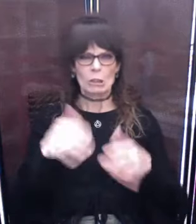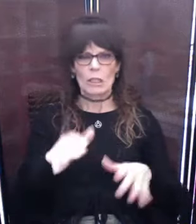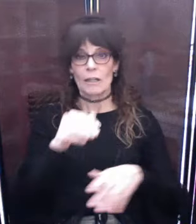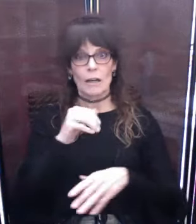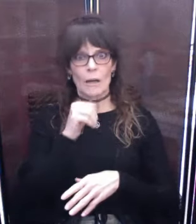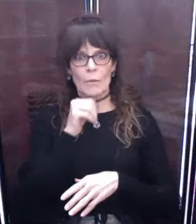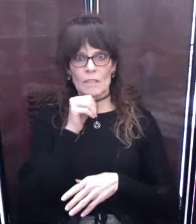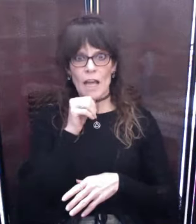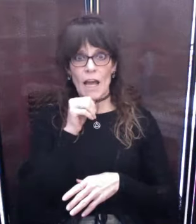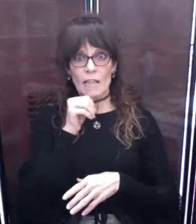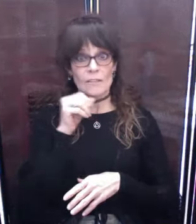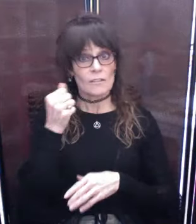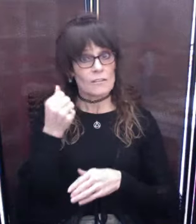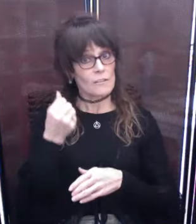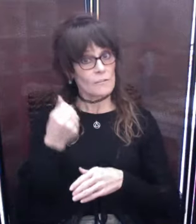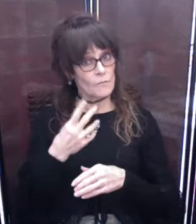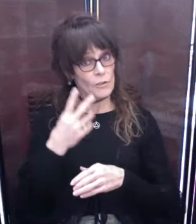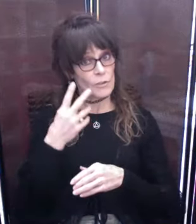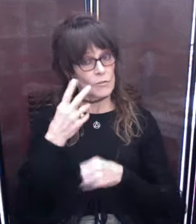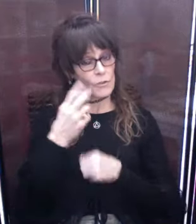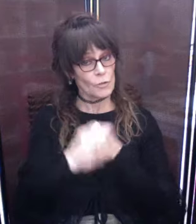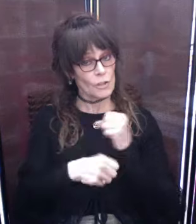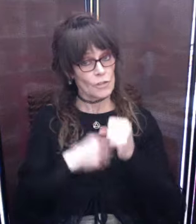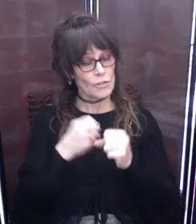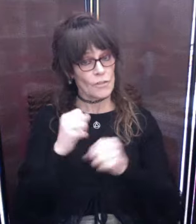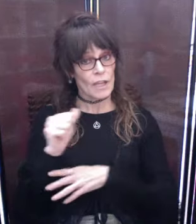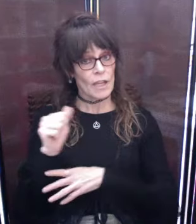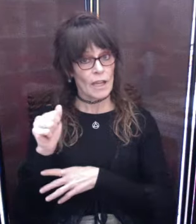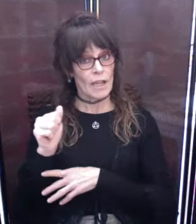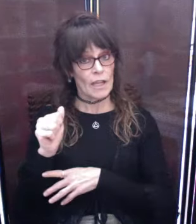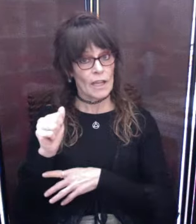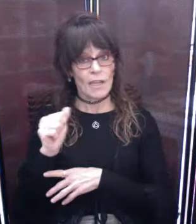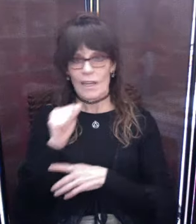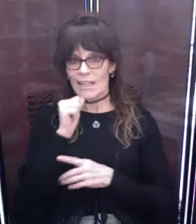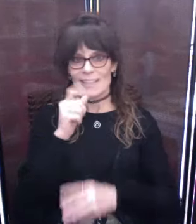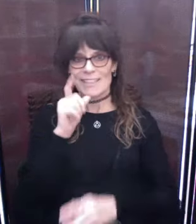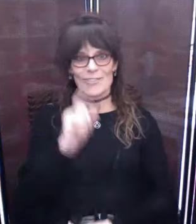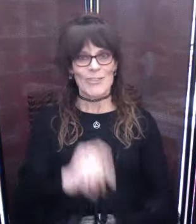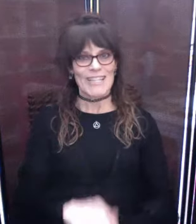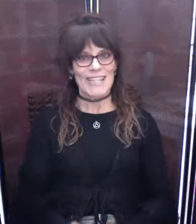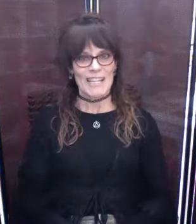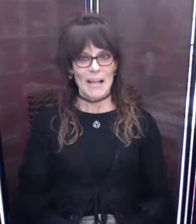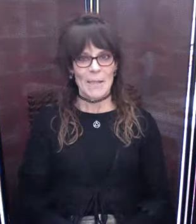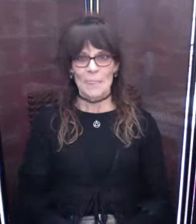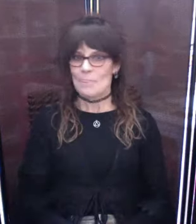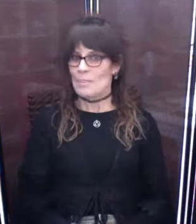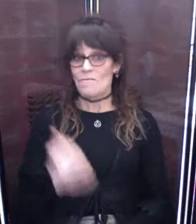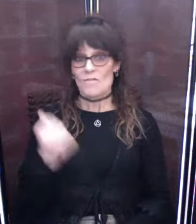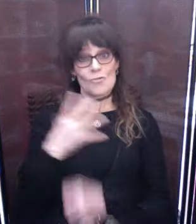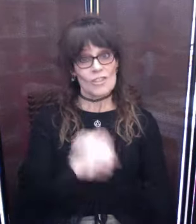first couple of years of AA. And you know what else? I didn't drink for a couple of years.